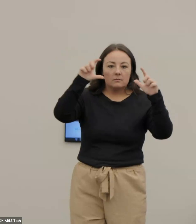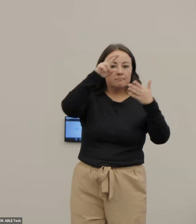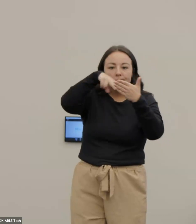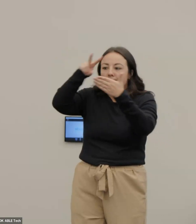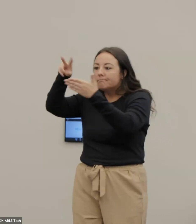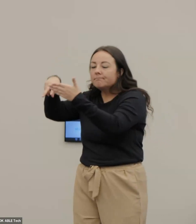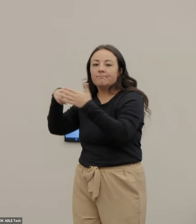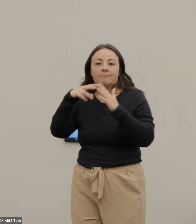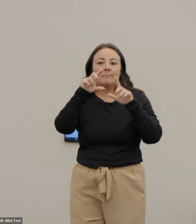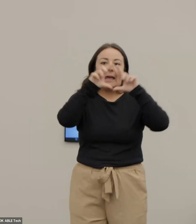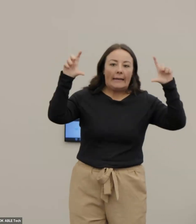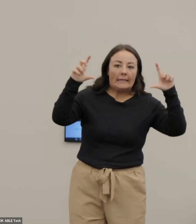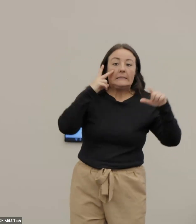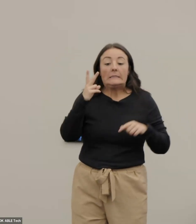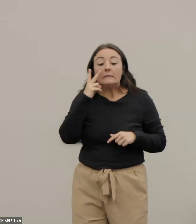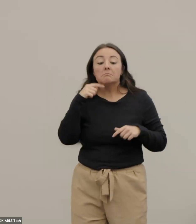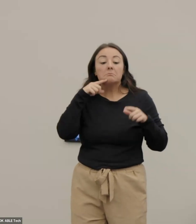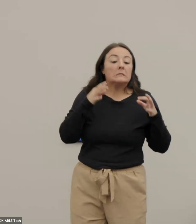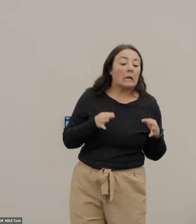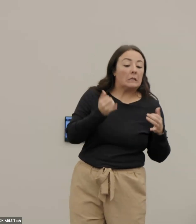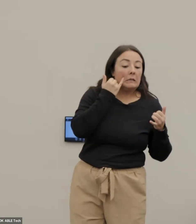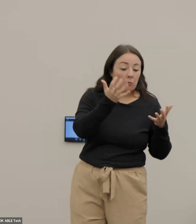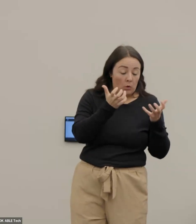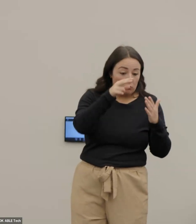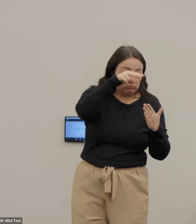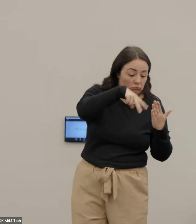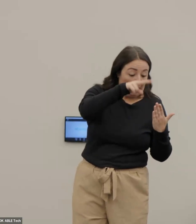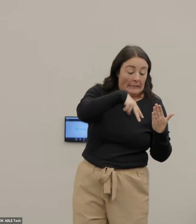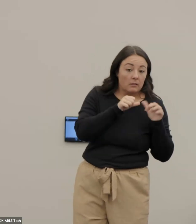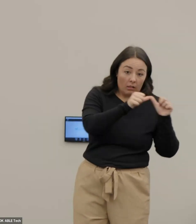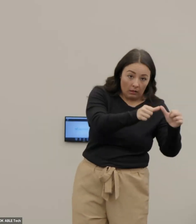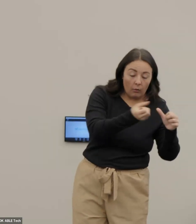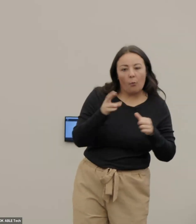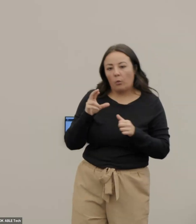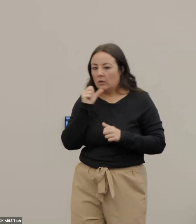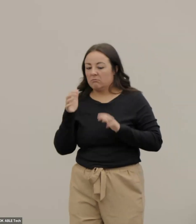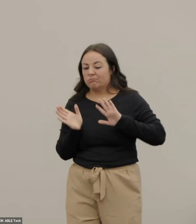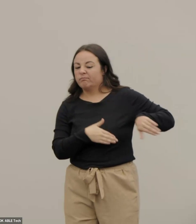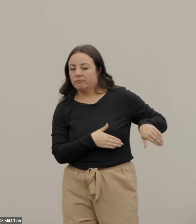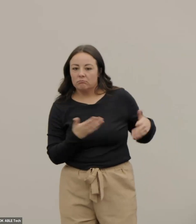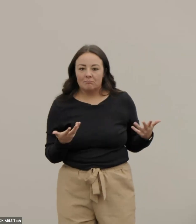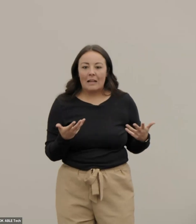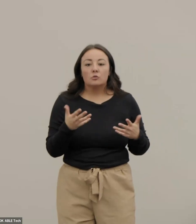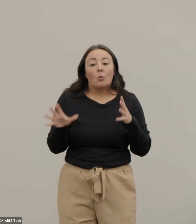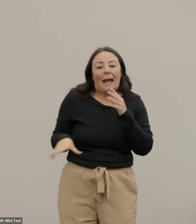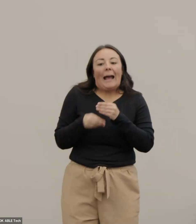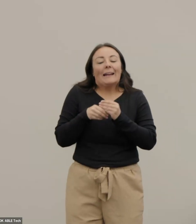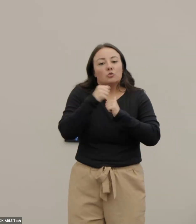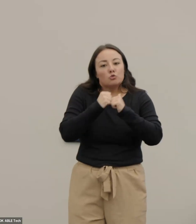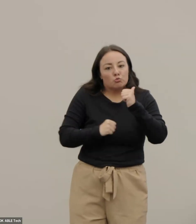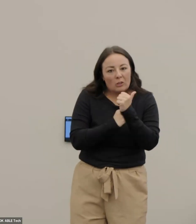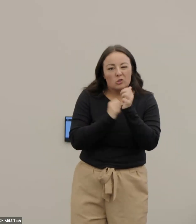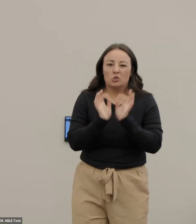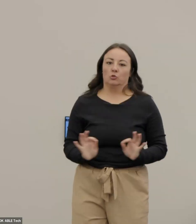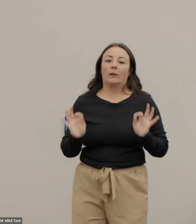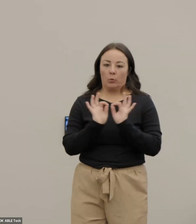to read more about that section or that information. And so adding structure is critical. And I'm going to show you guys